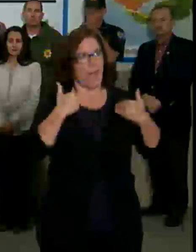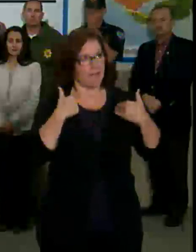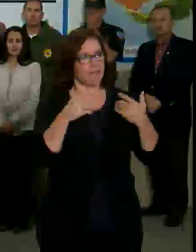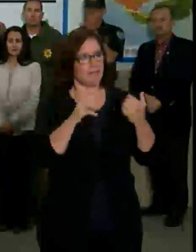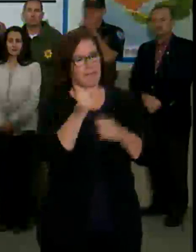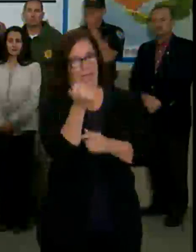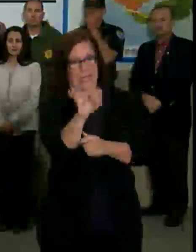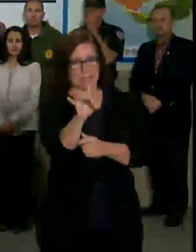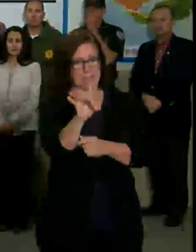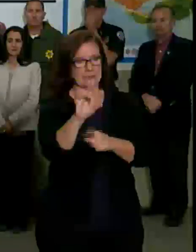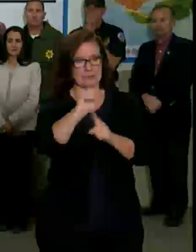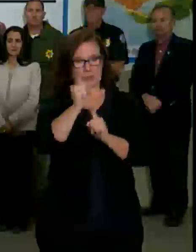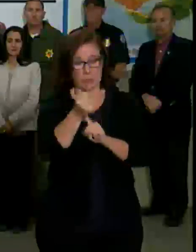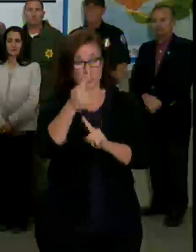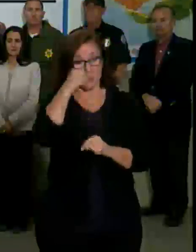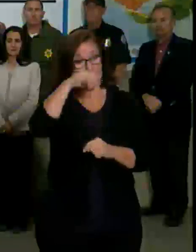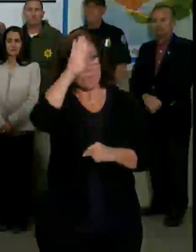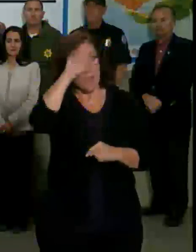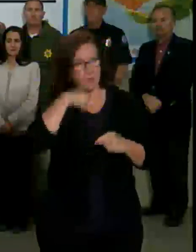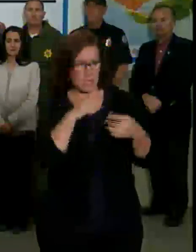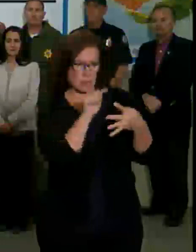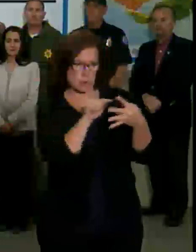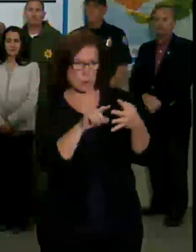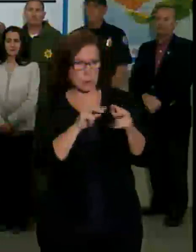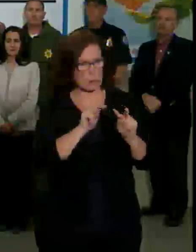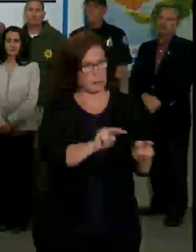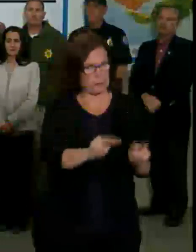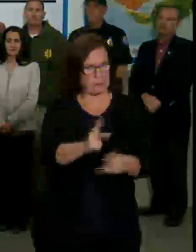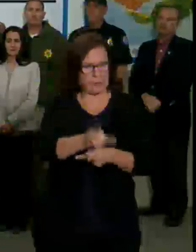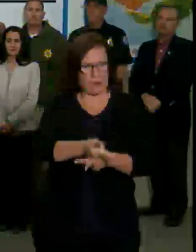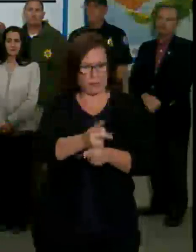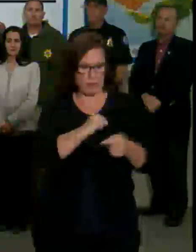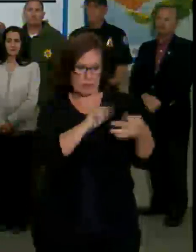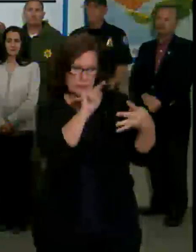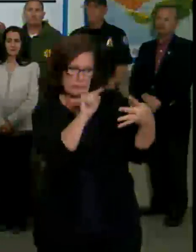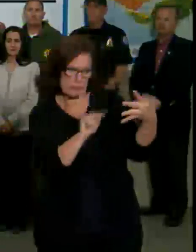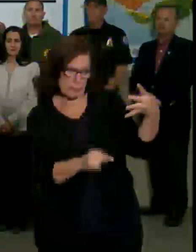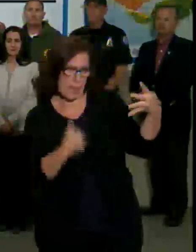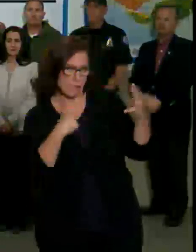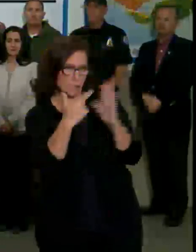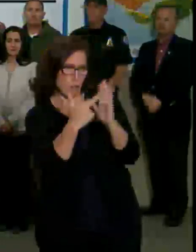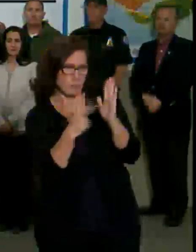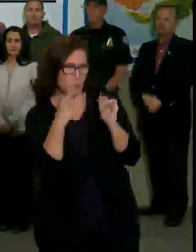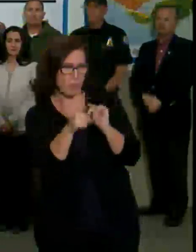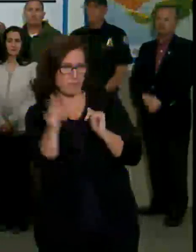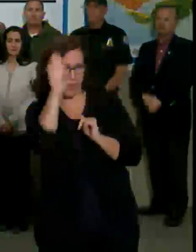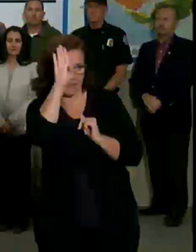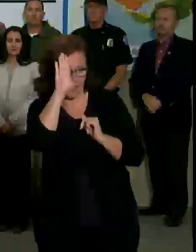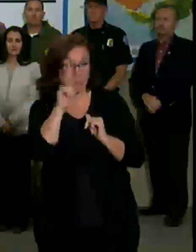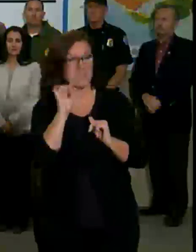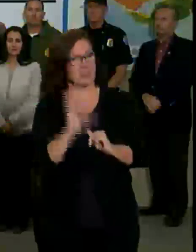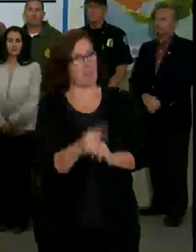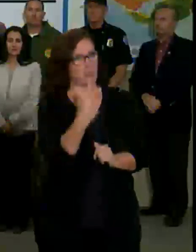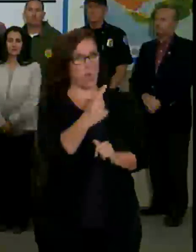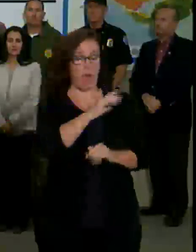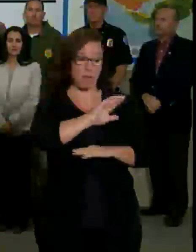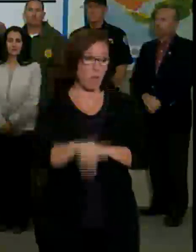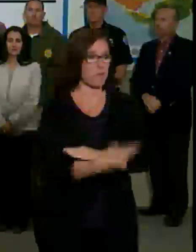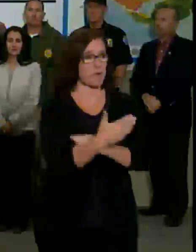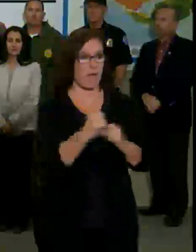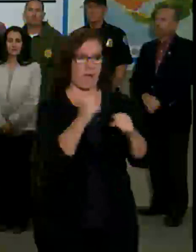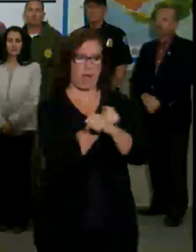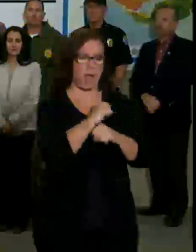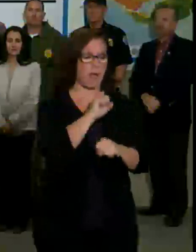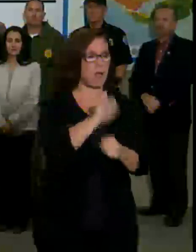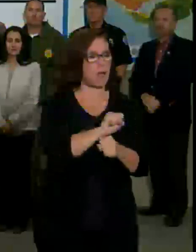out. I don't see that changing in the near future. The way the fire is on the front country there